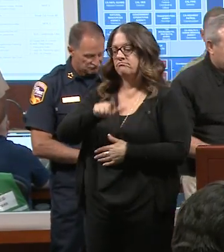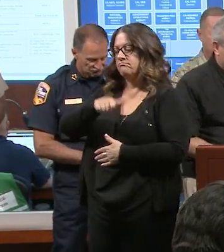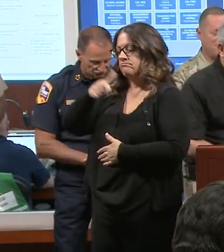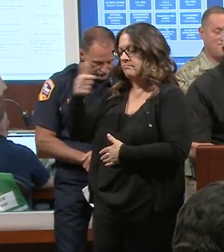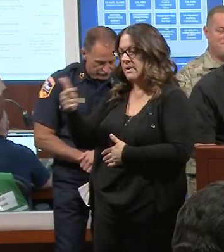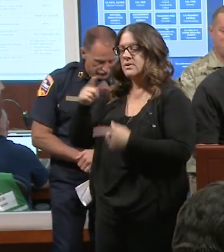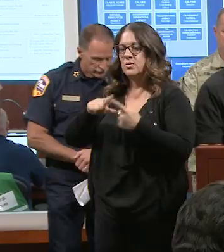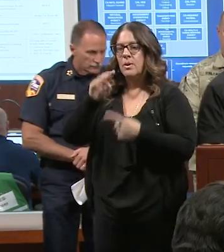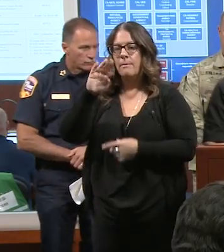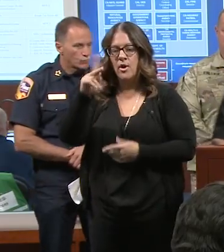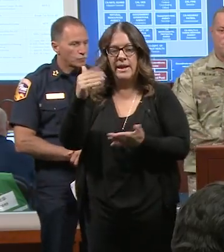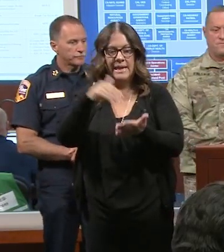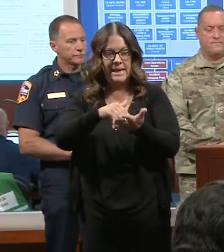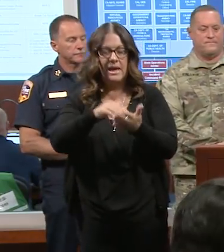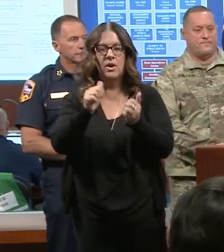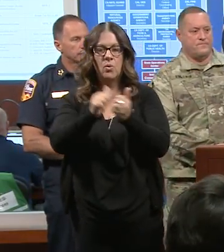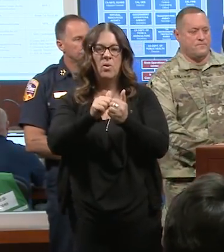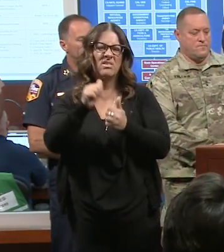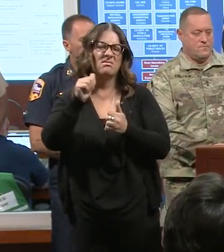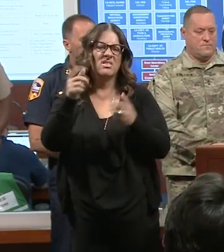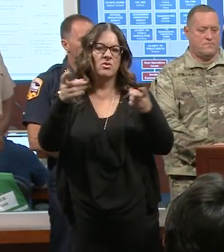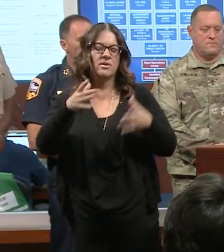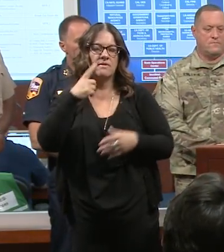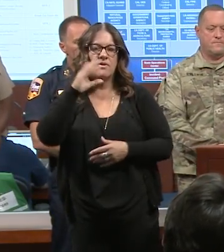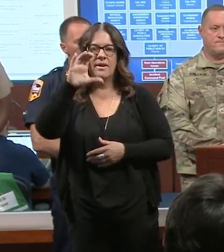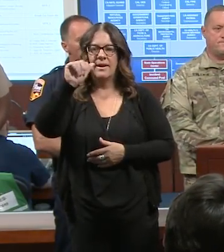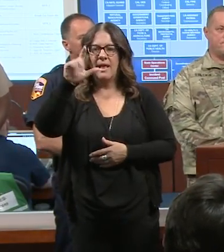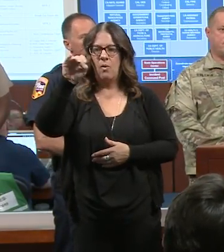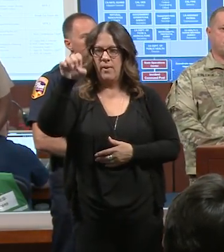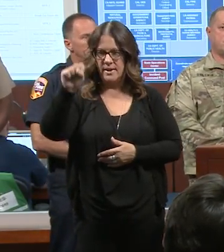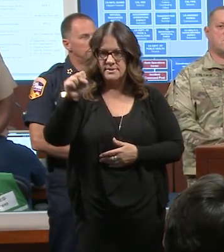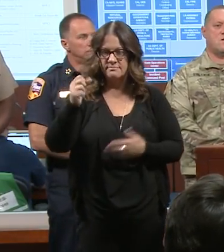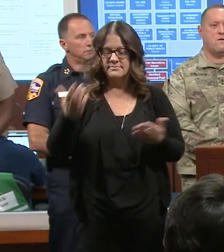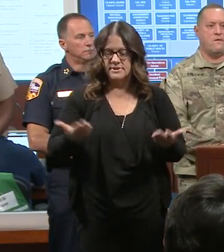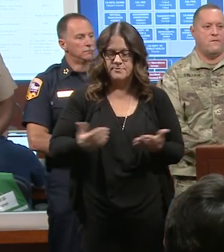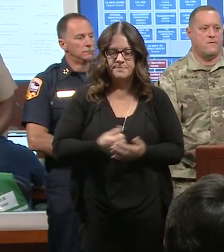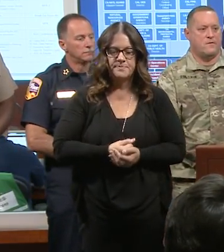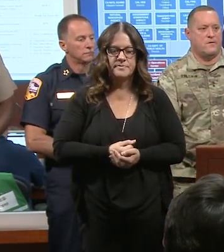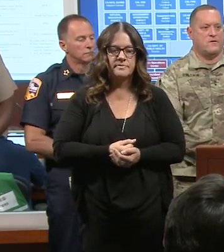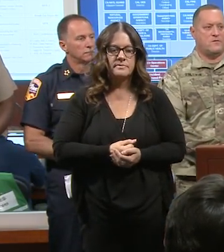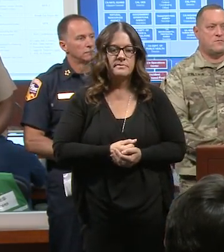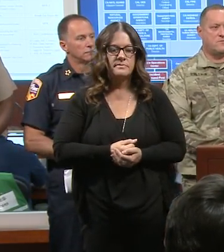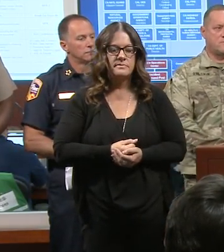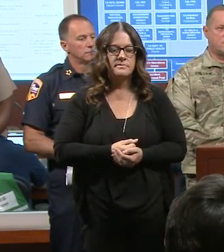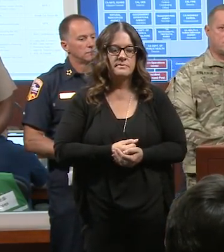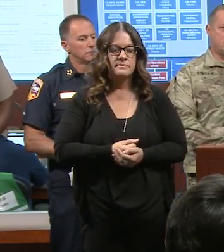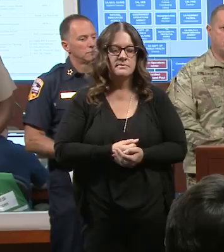Services. Thanks, Bob. Okay, so you've got kind of an